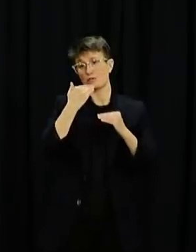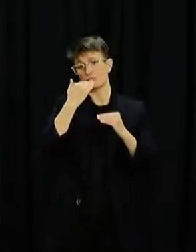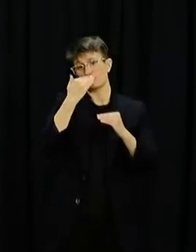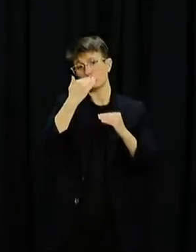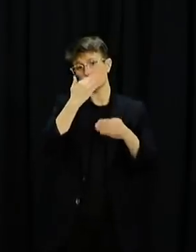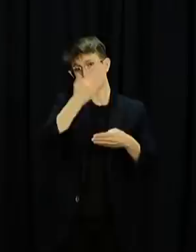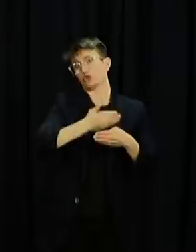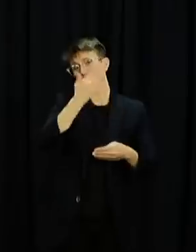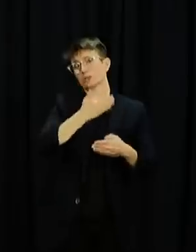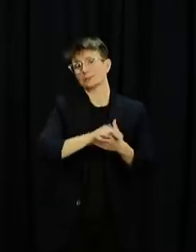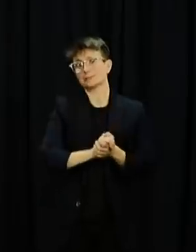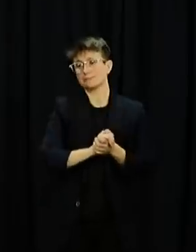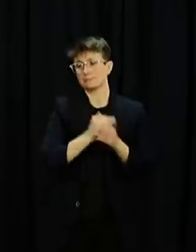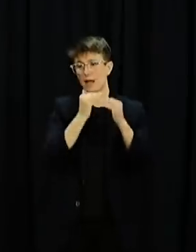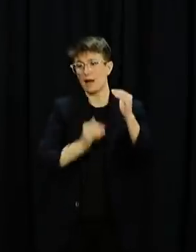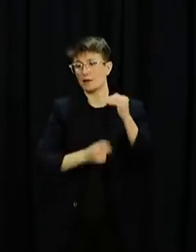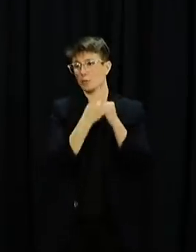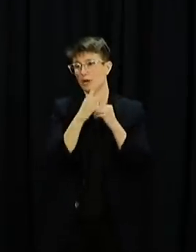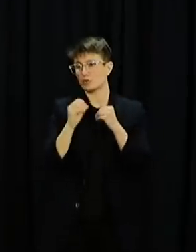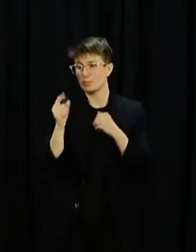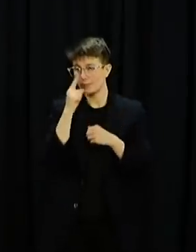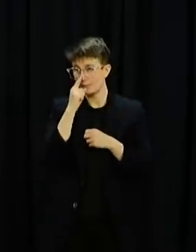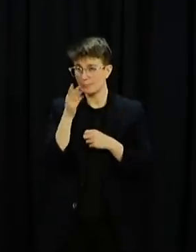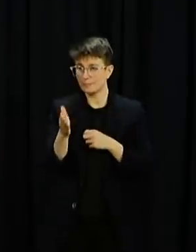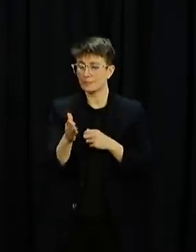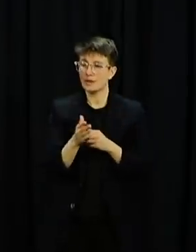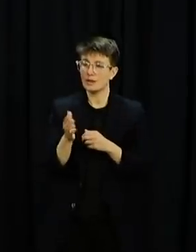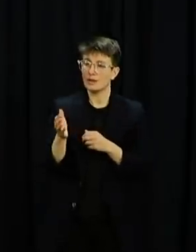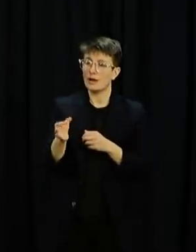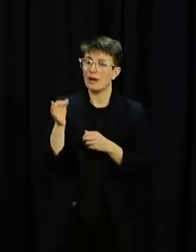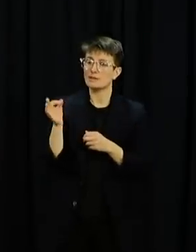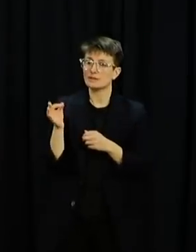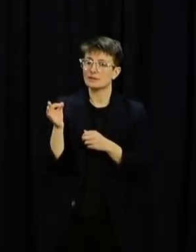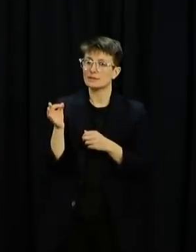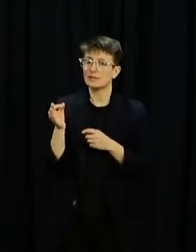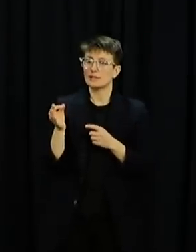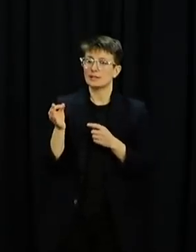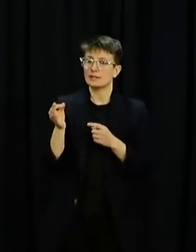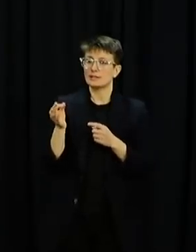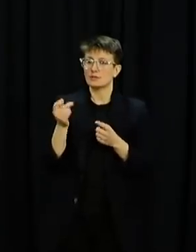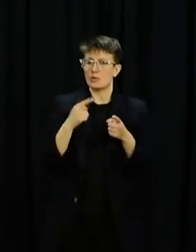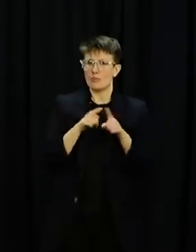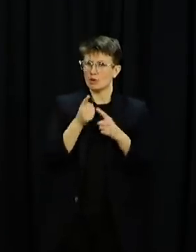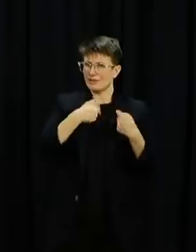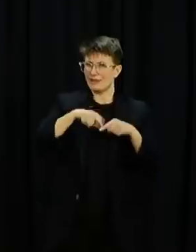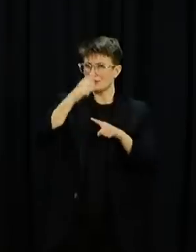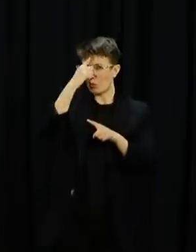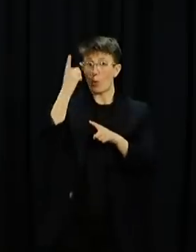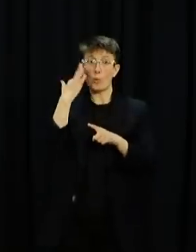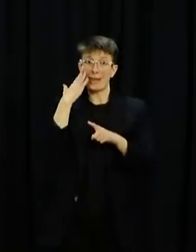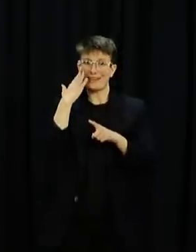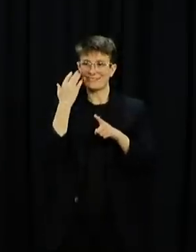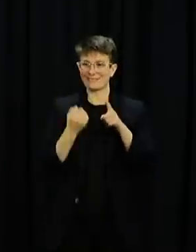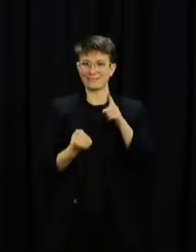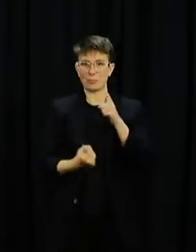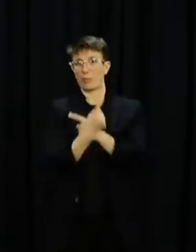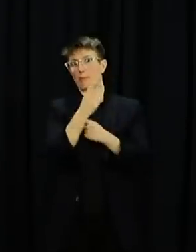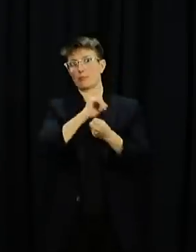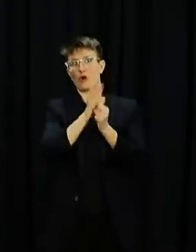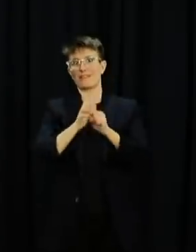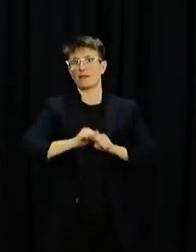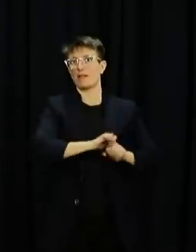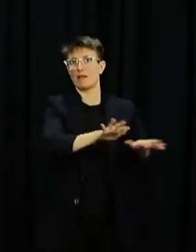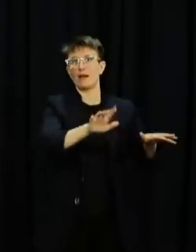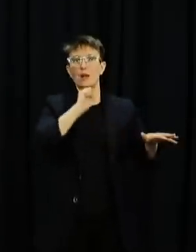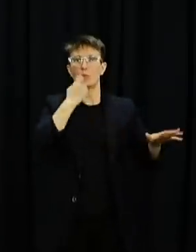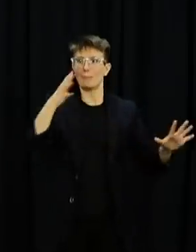I think most people assumed that when we saw another outbreak, it was going to be directly connected to the water. How surprising and concerning was